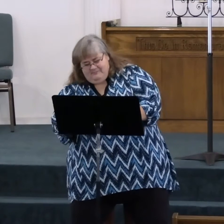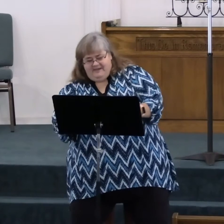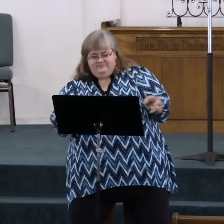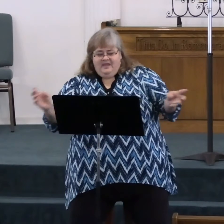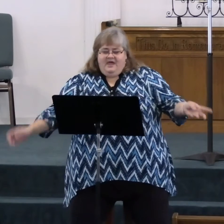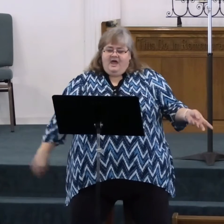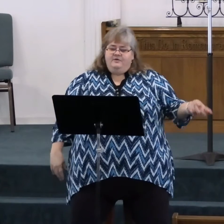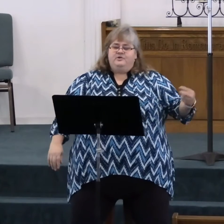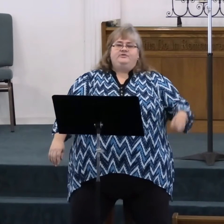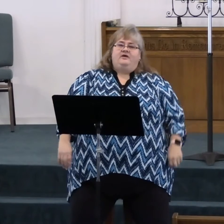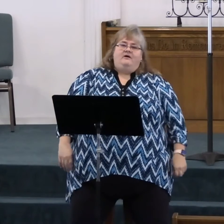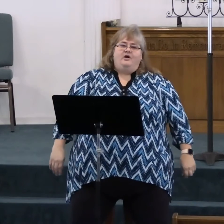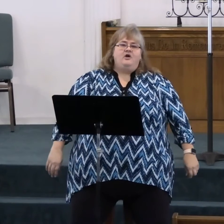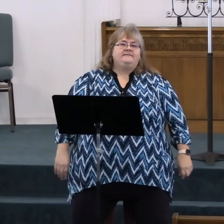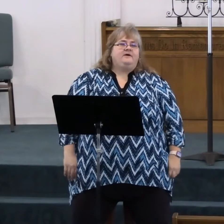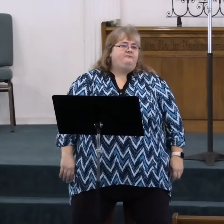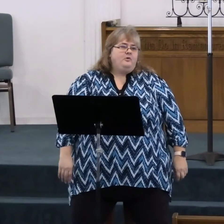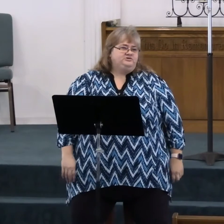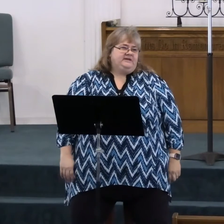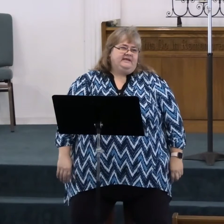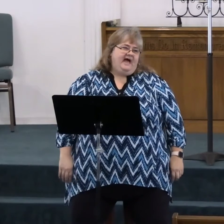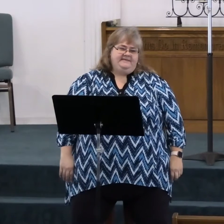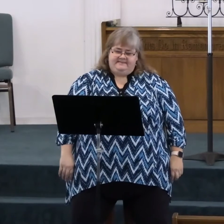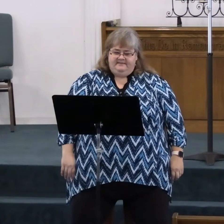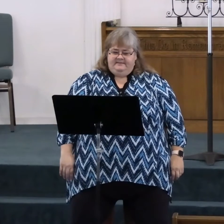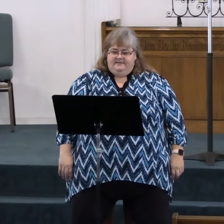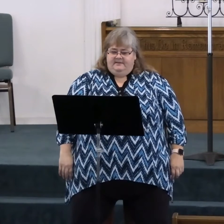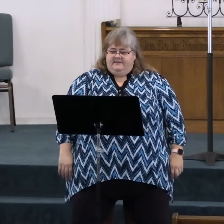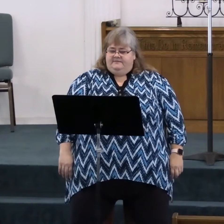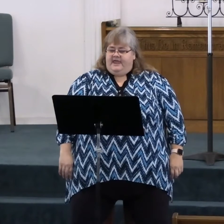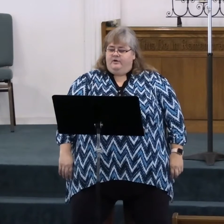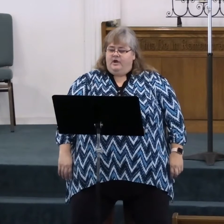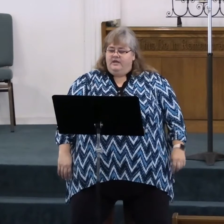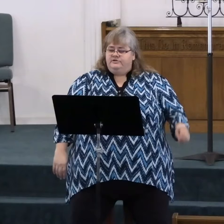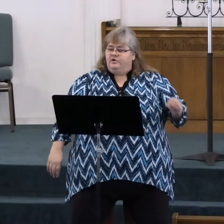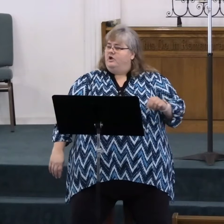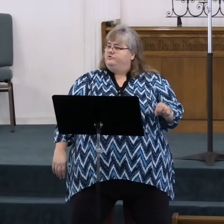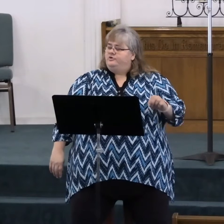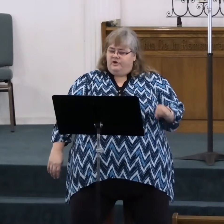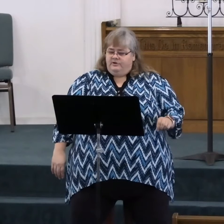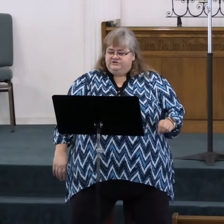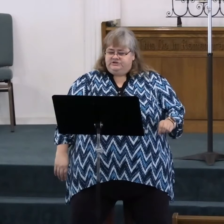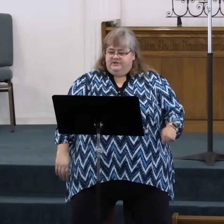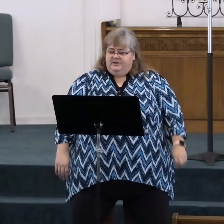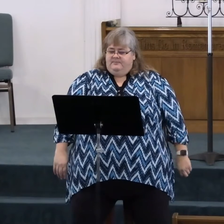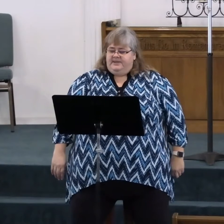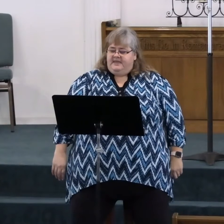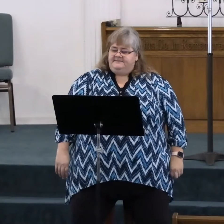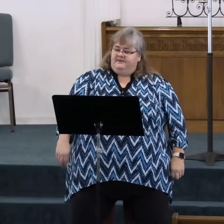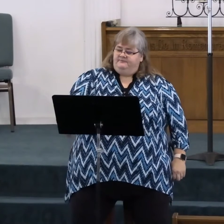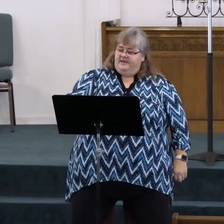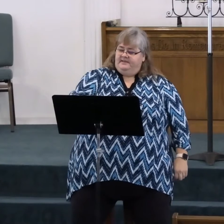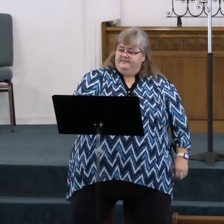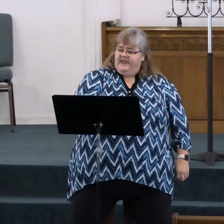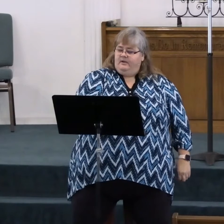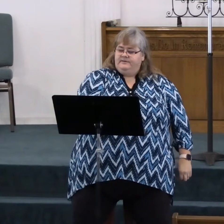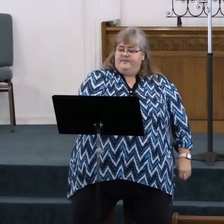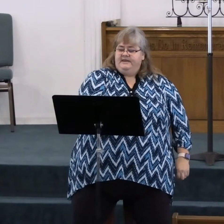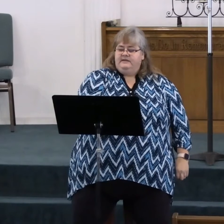But others are not so fortunate, guys. They are undernourished because of they are dependent